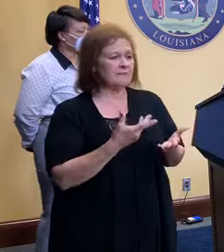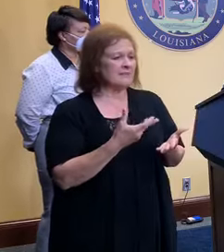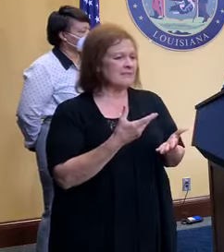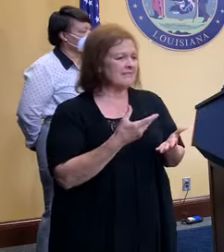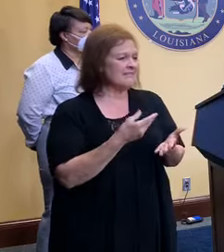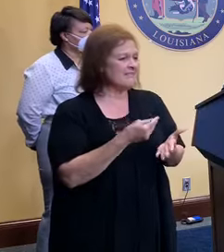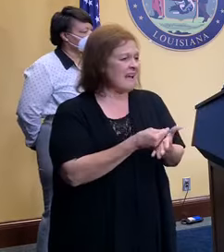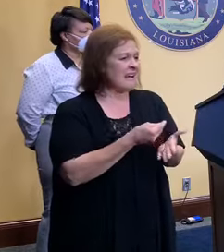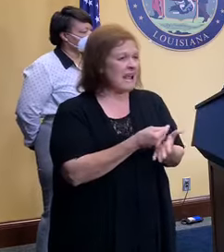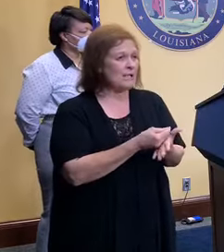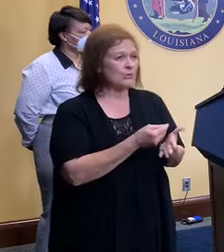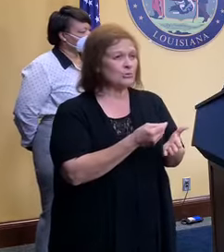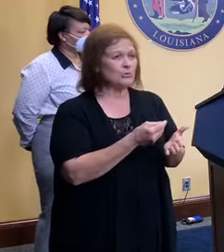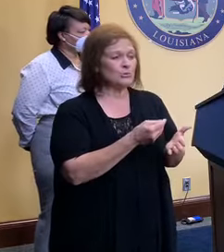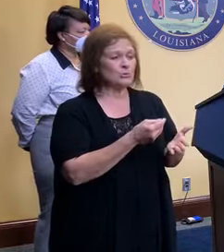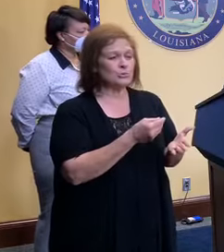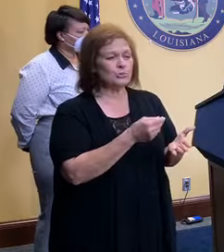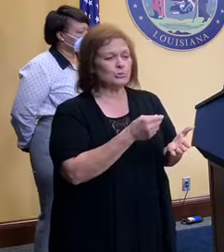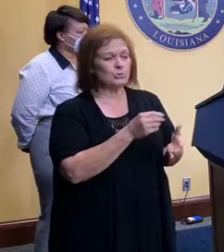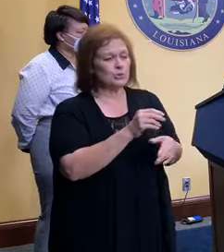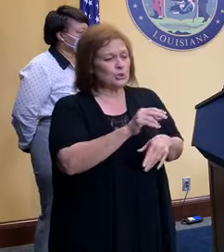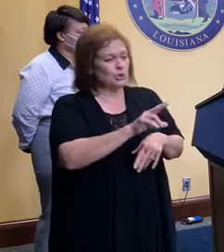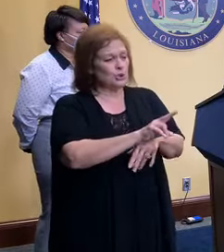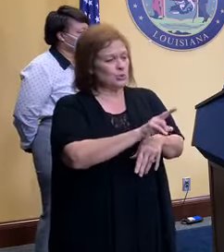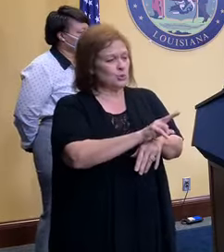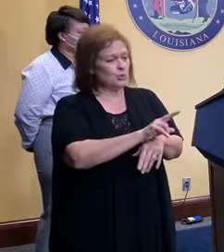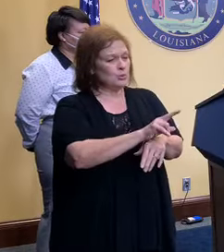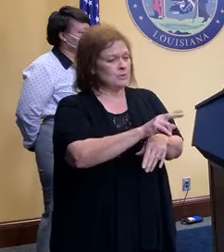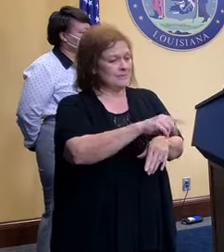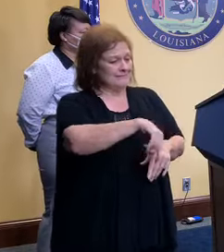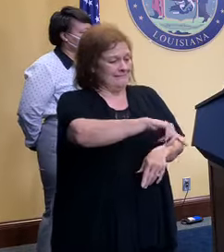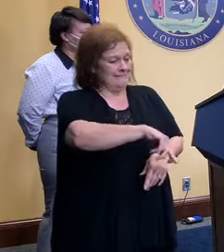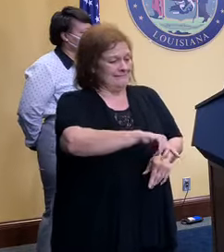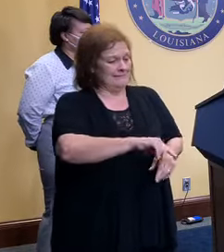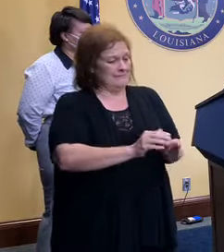financial system that they used internally, not our large